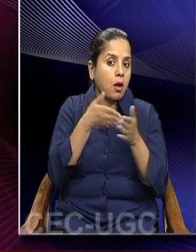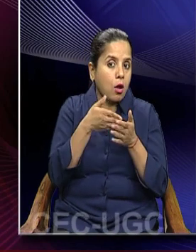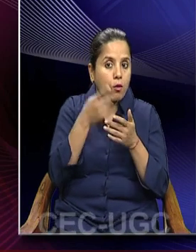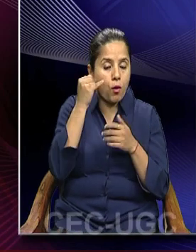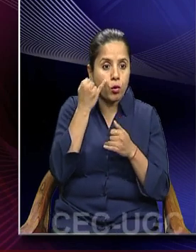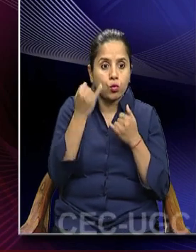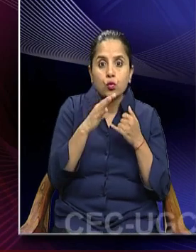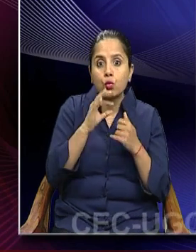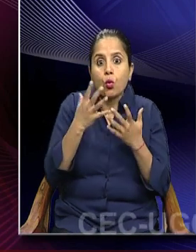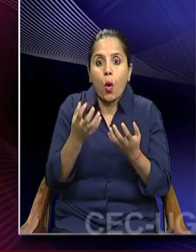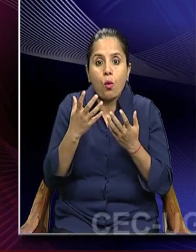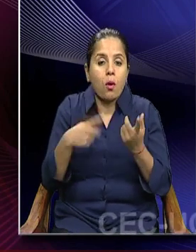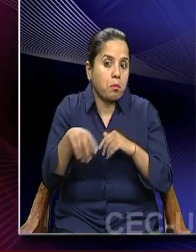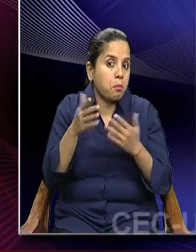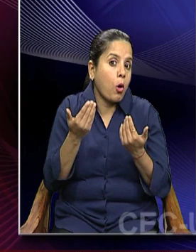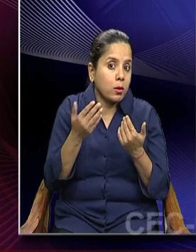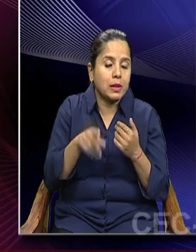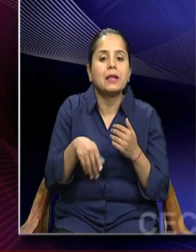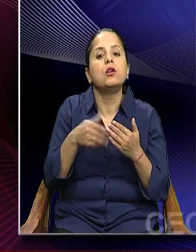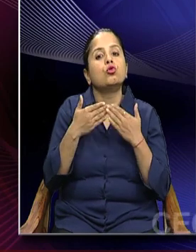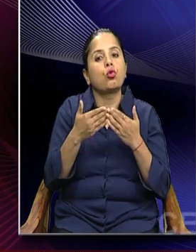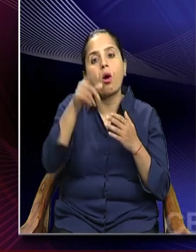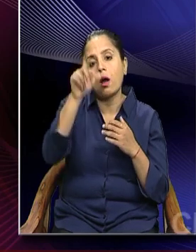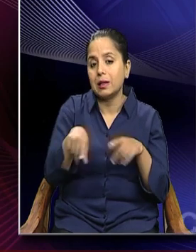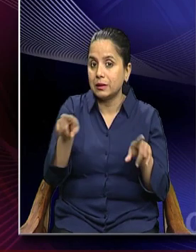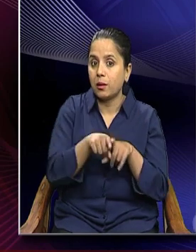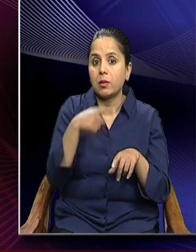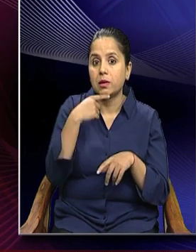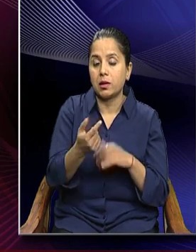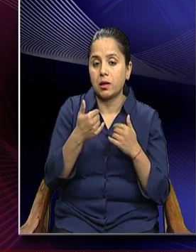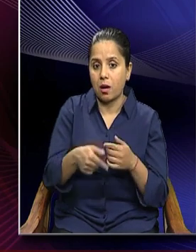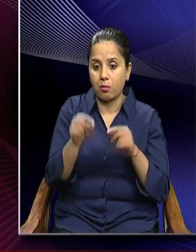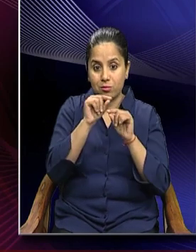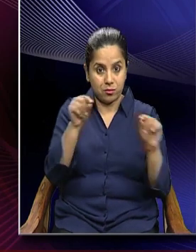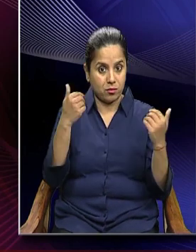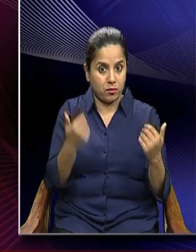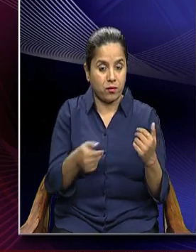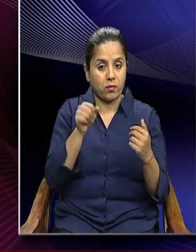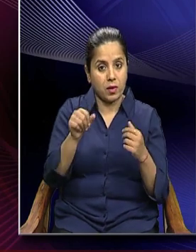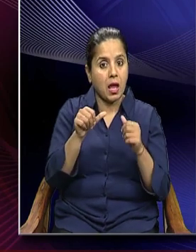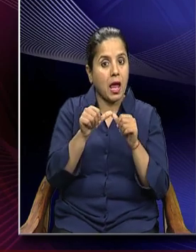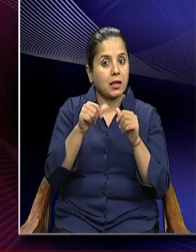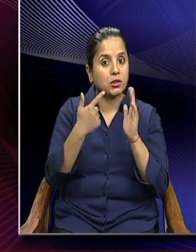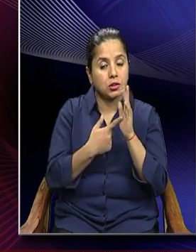truth. That is what scholars say. The underlying axiological premise in this context is